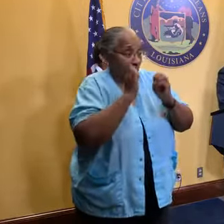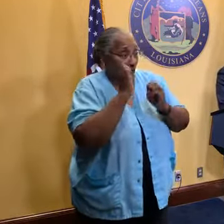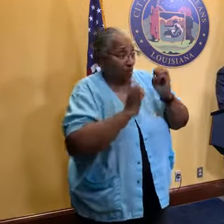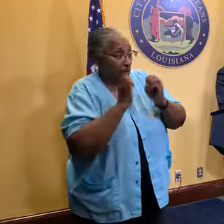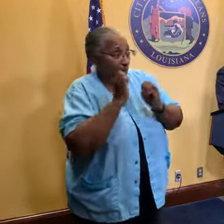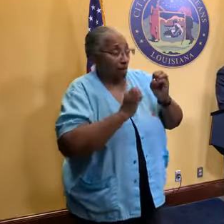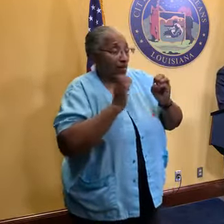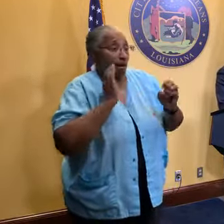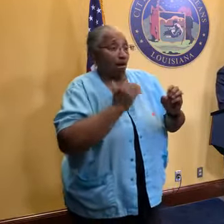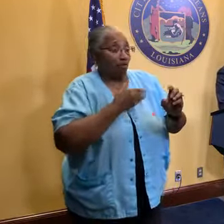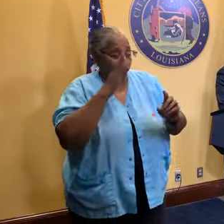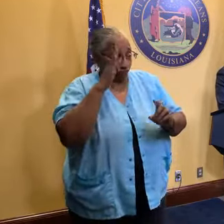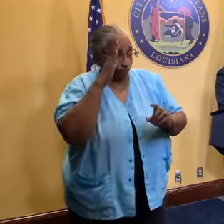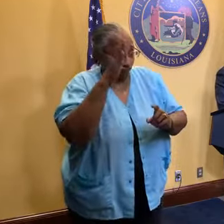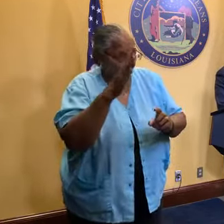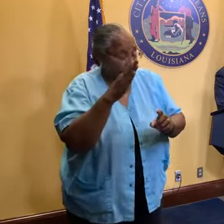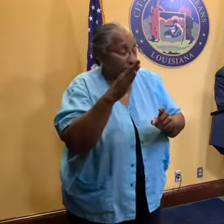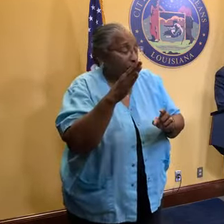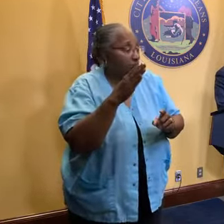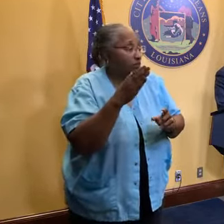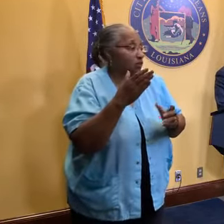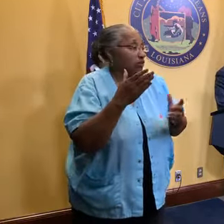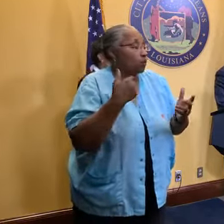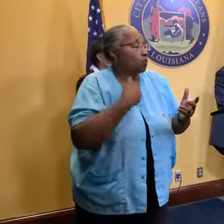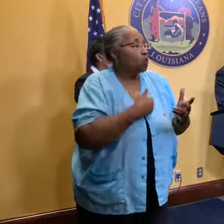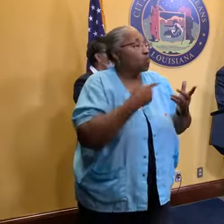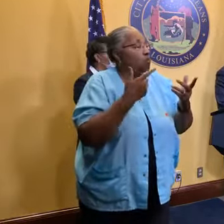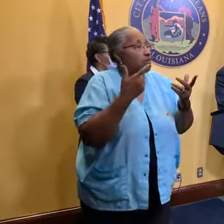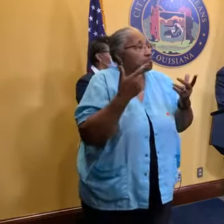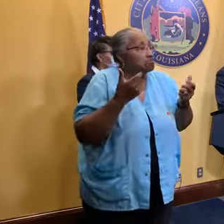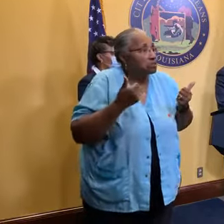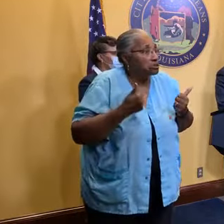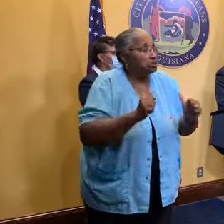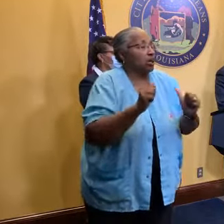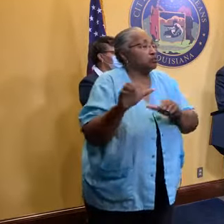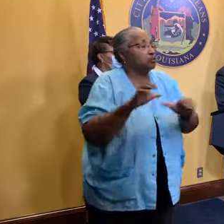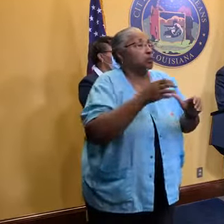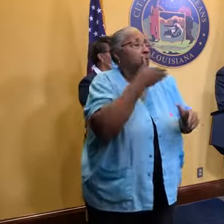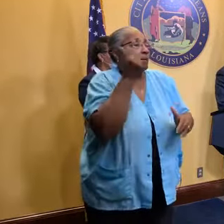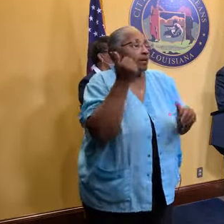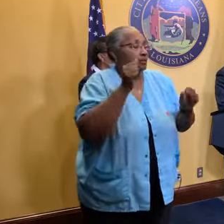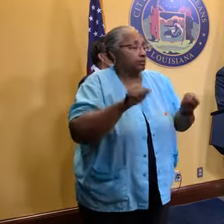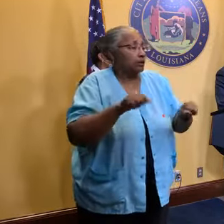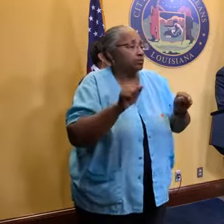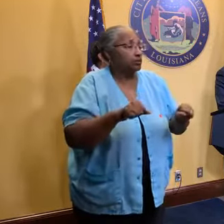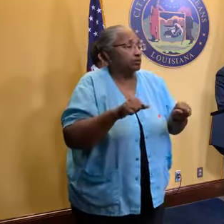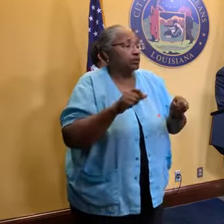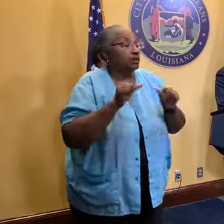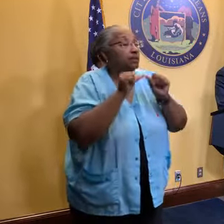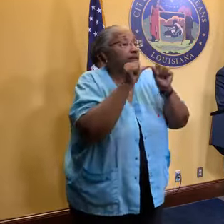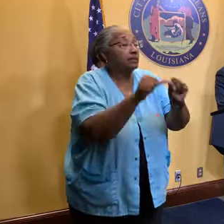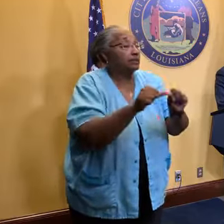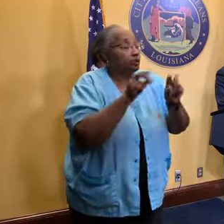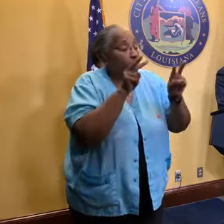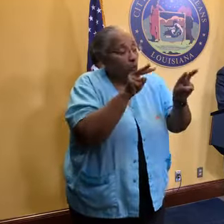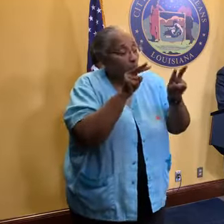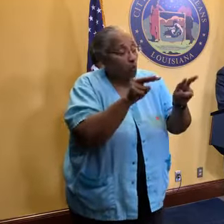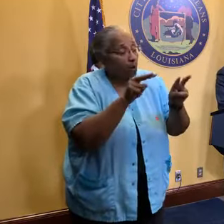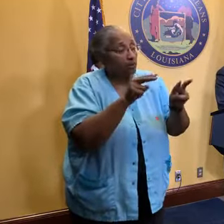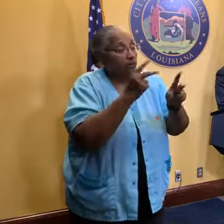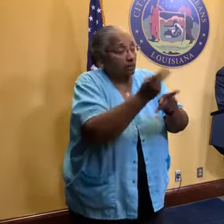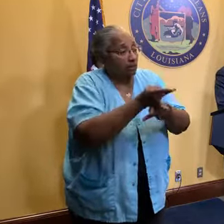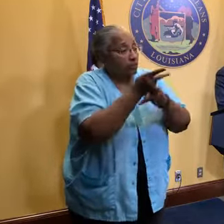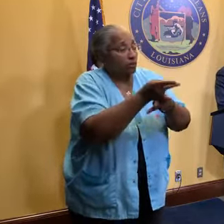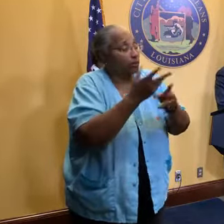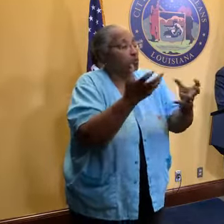we would end. And in some cases we still are, but we've tried to make the best of what we know at the moment and continue to watch it as we move forward. So I wanted to thank the